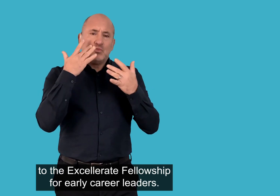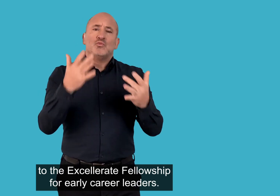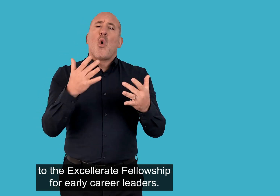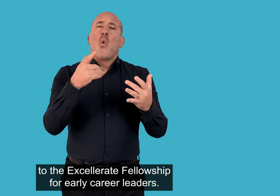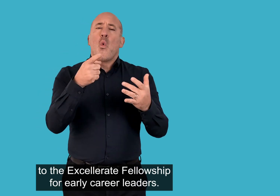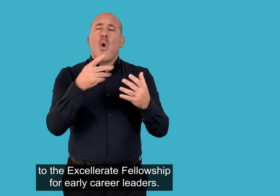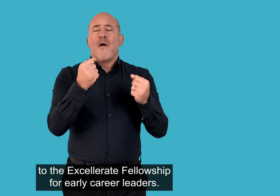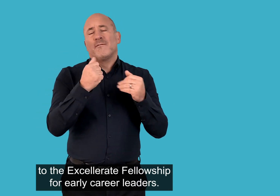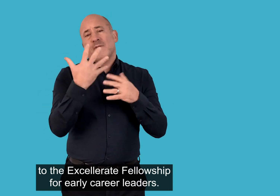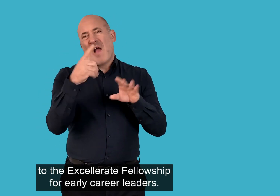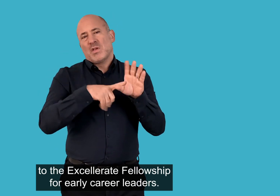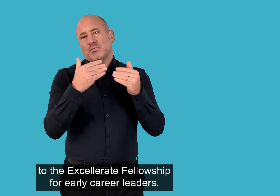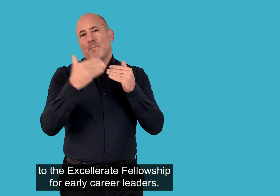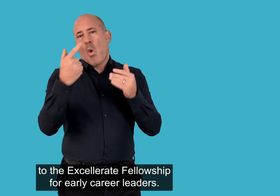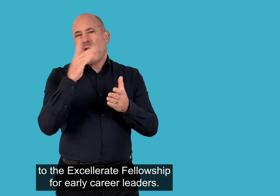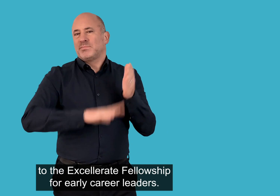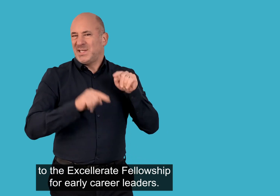Career Leaders.